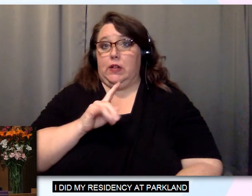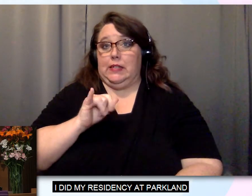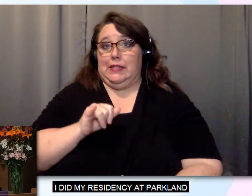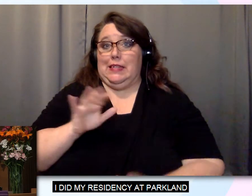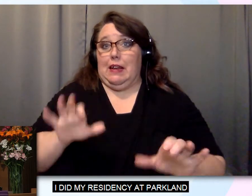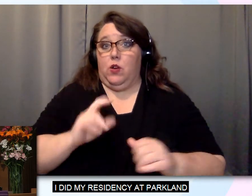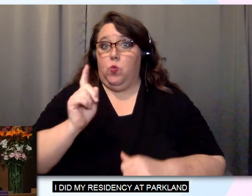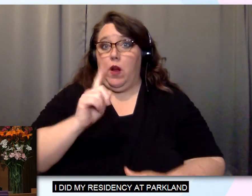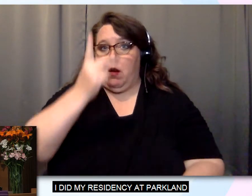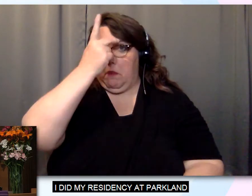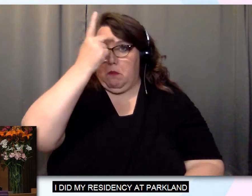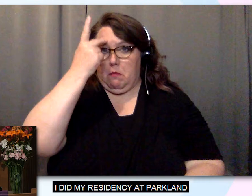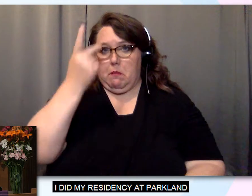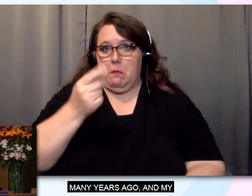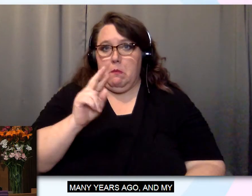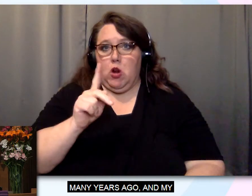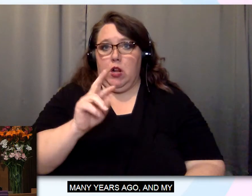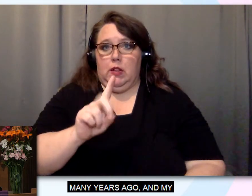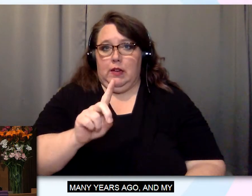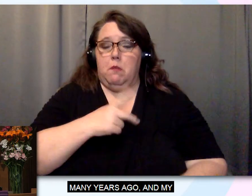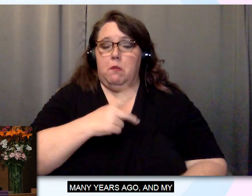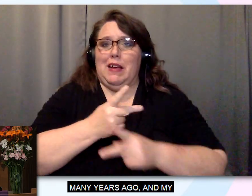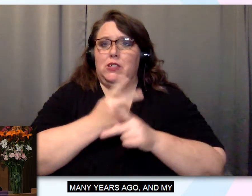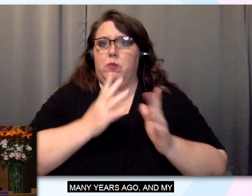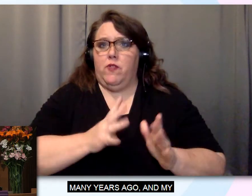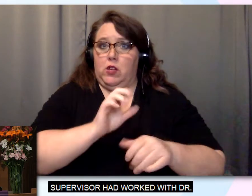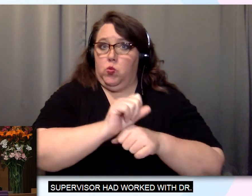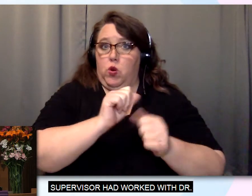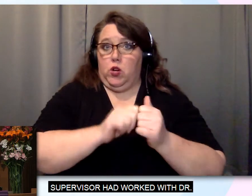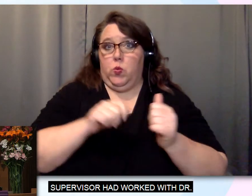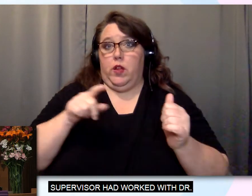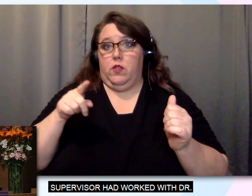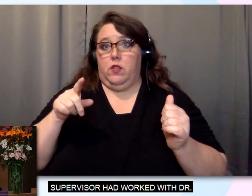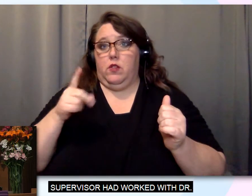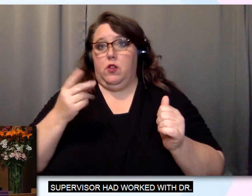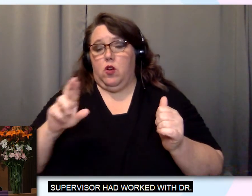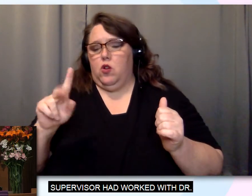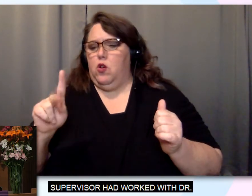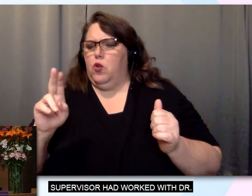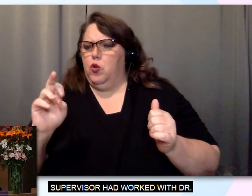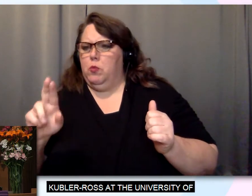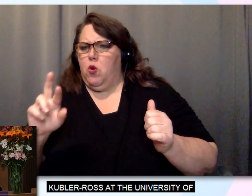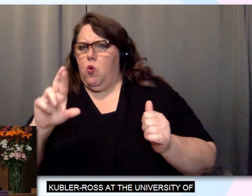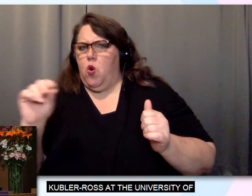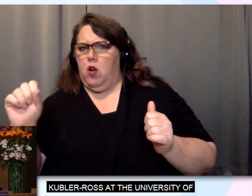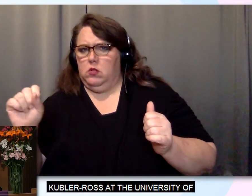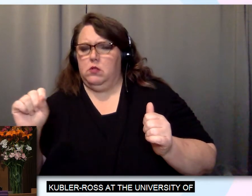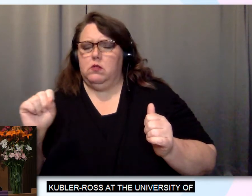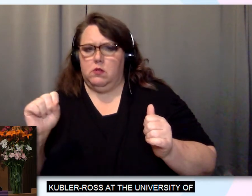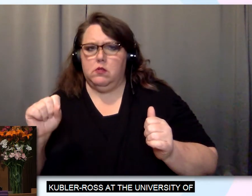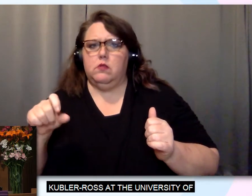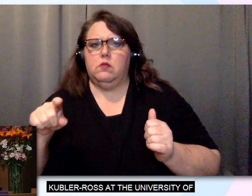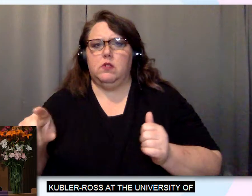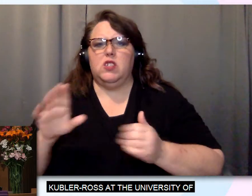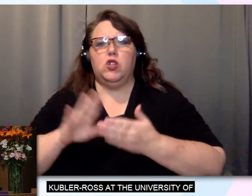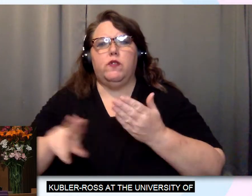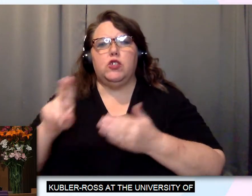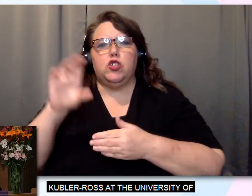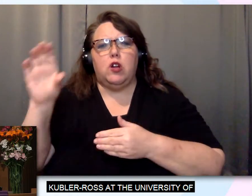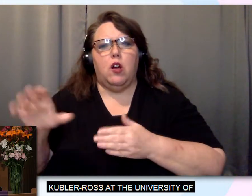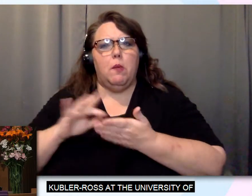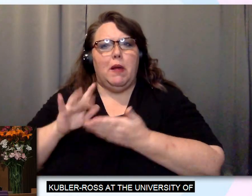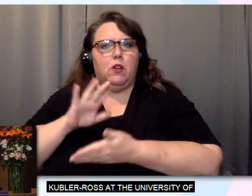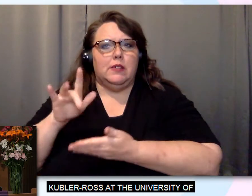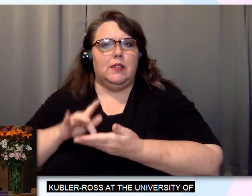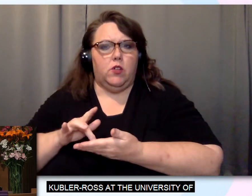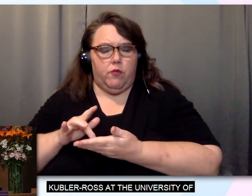residency at Parkland many years ago, and my supervisor had worked with Dr. Kubler-Ross at the University of Chicago